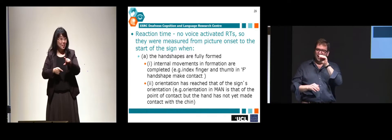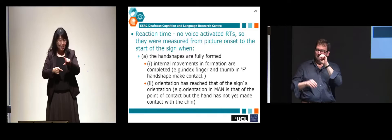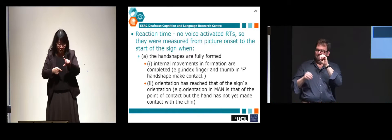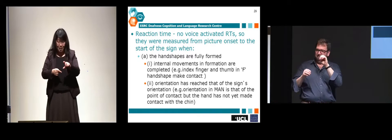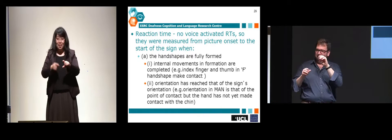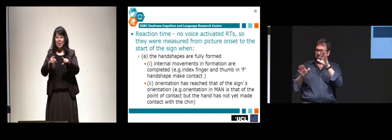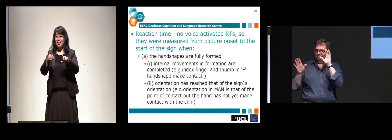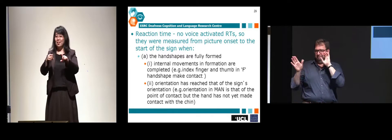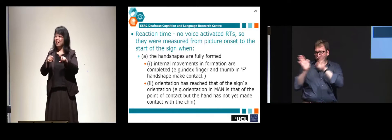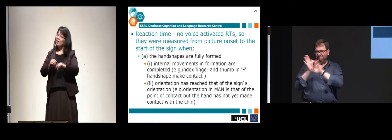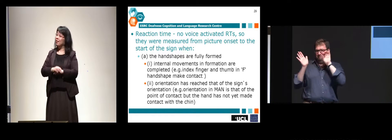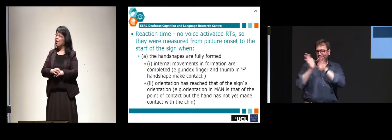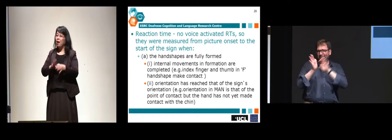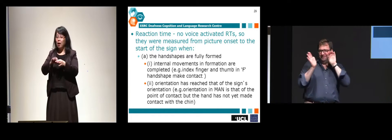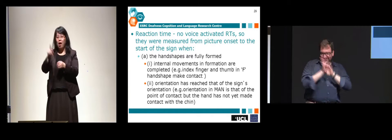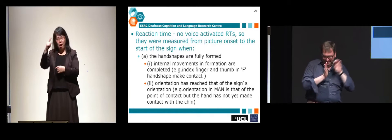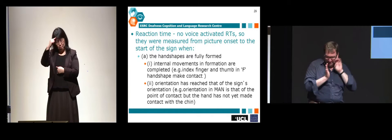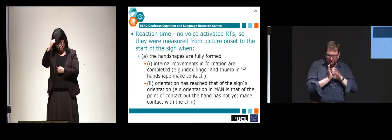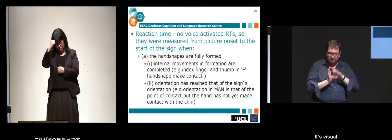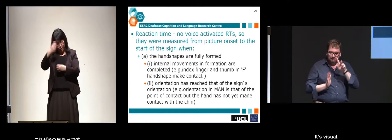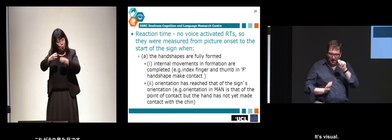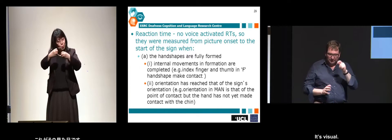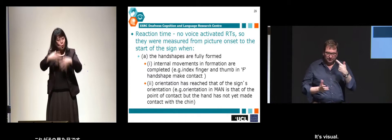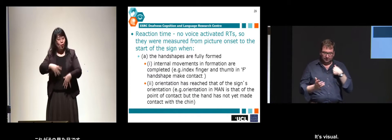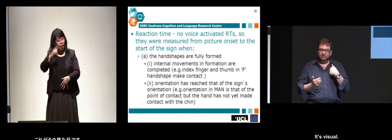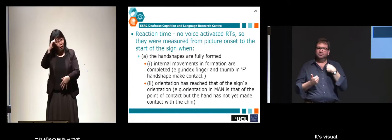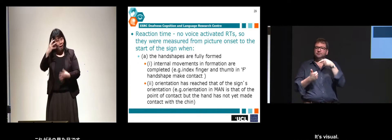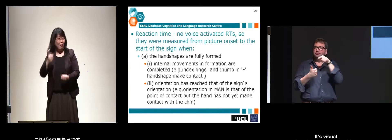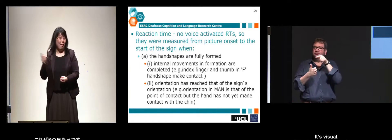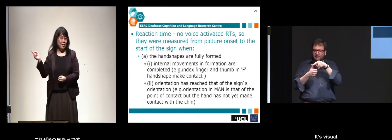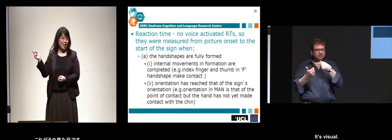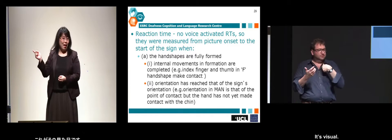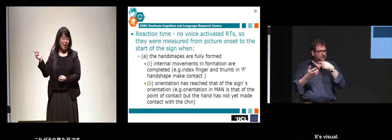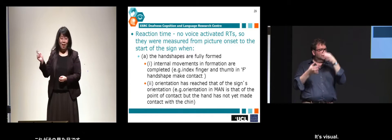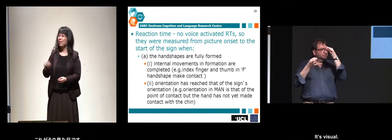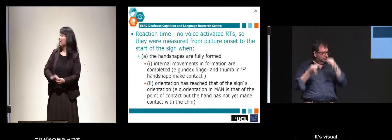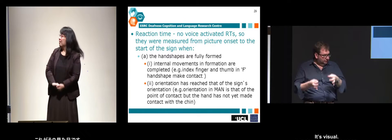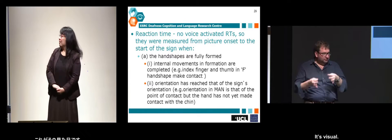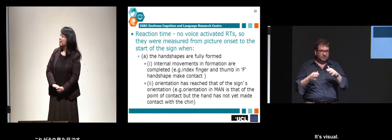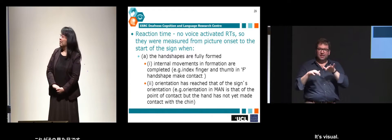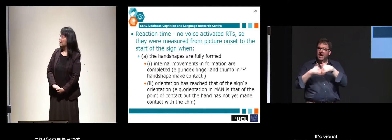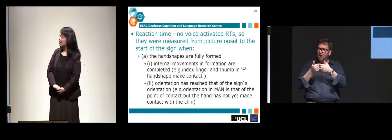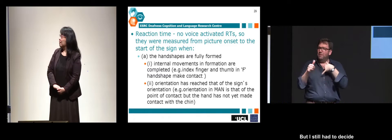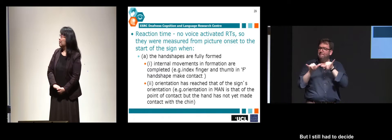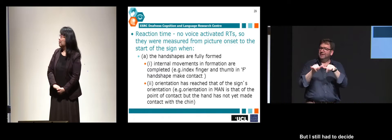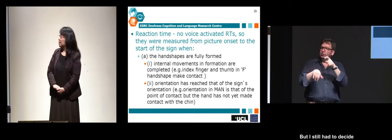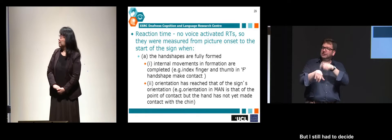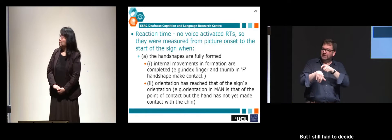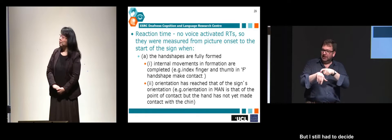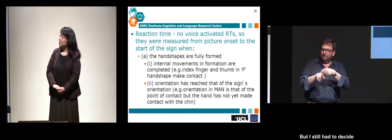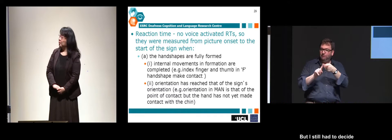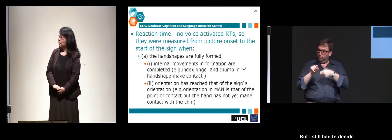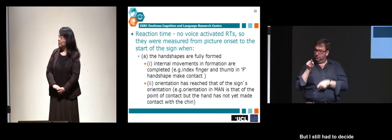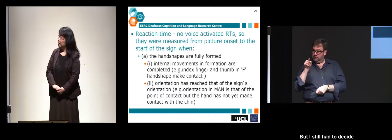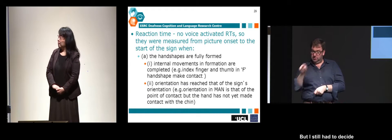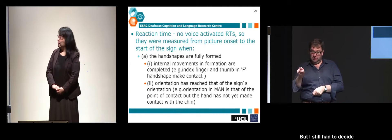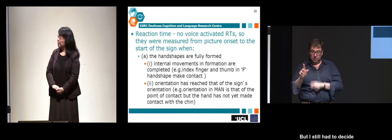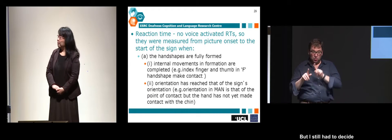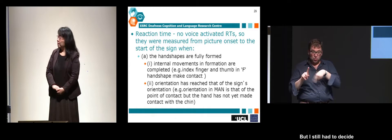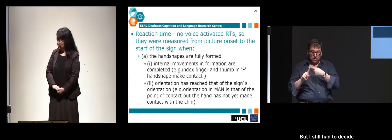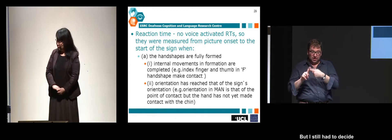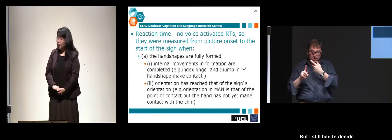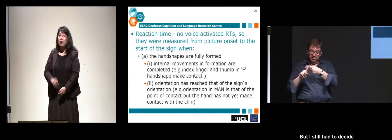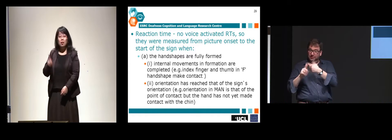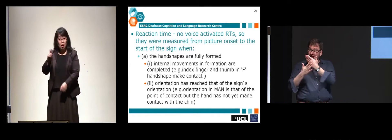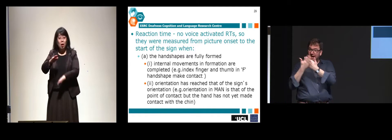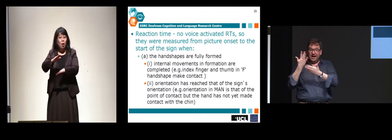which is a very specific format. It's visual, it's designed to use video. But I still had to decide